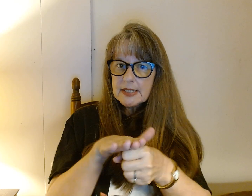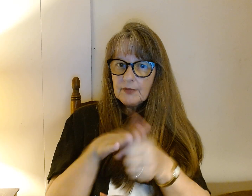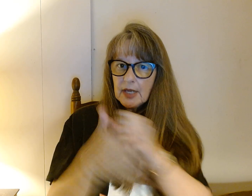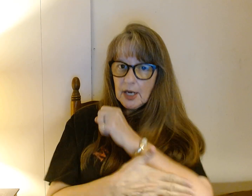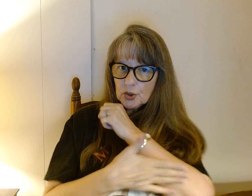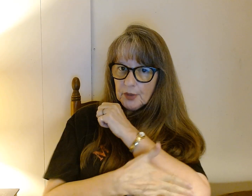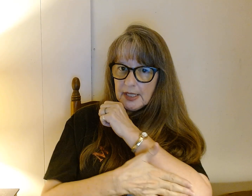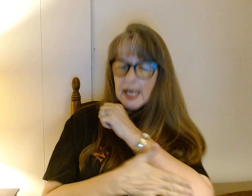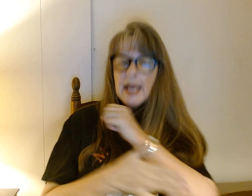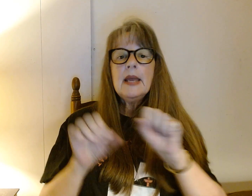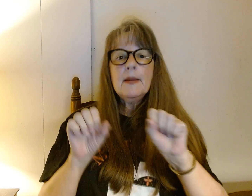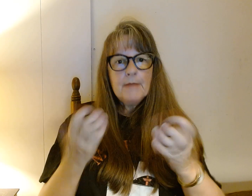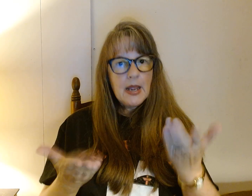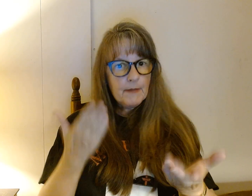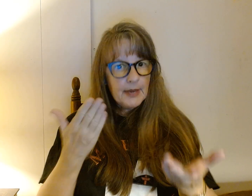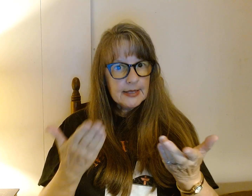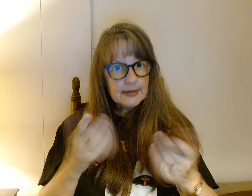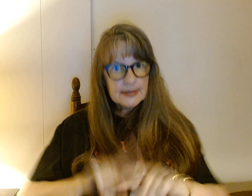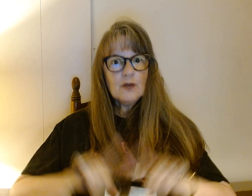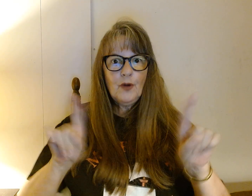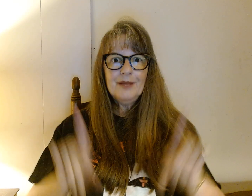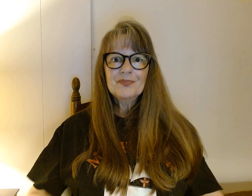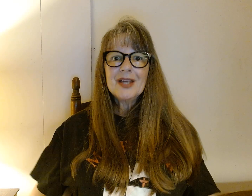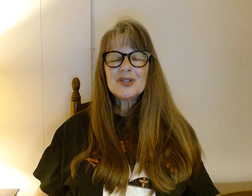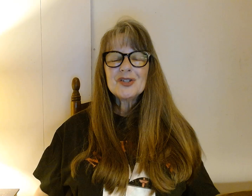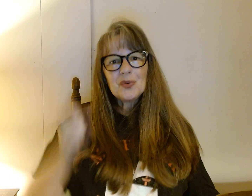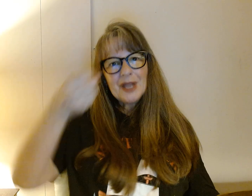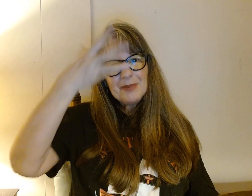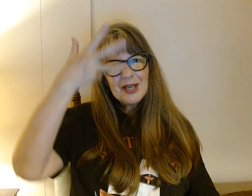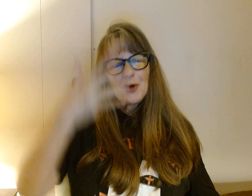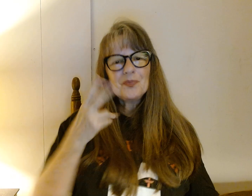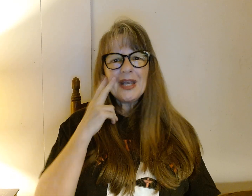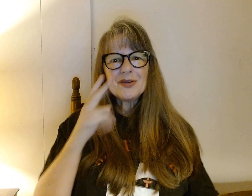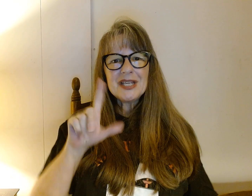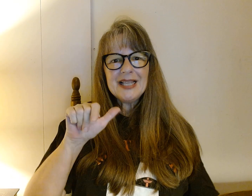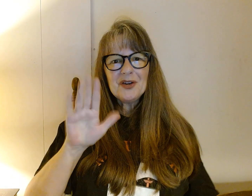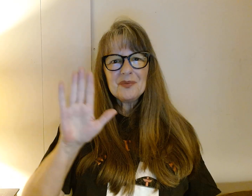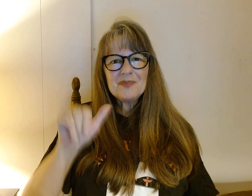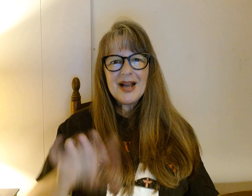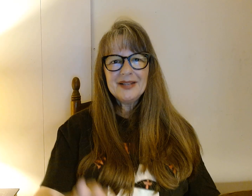country, it may be different. So let me know, and I'll see you later. Bye.